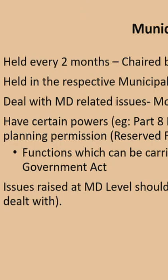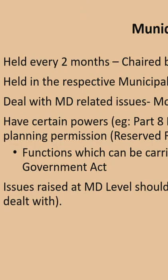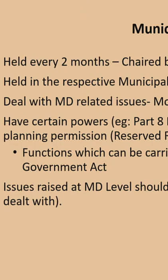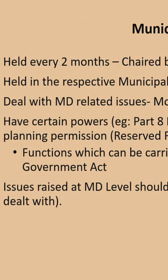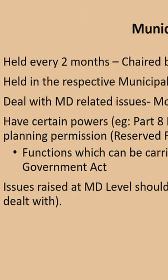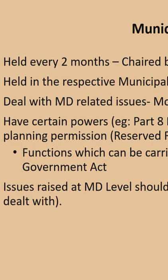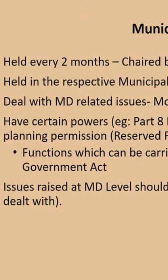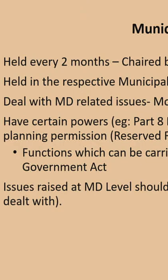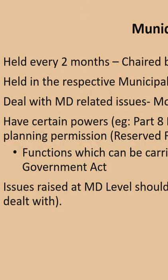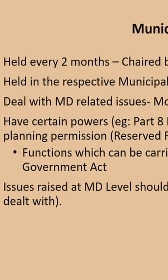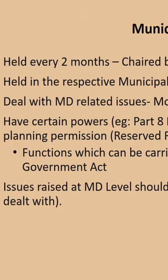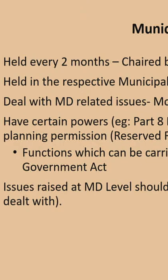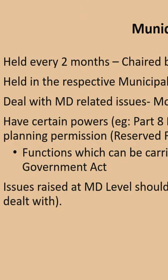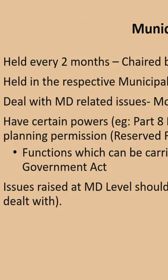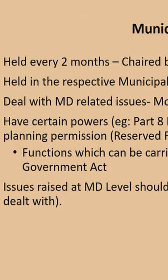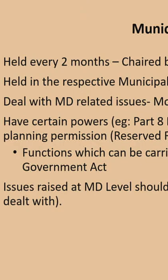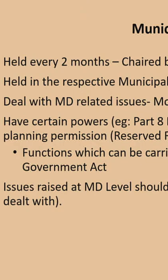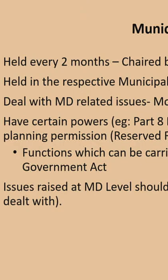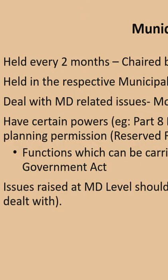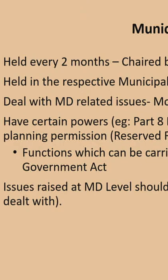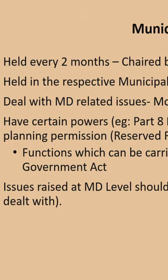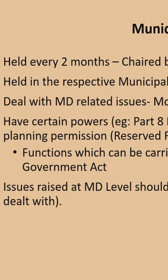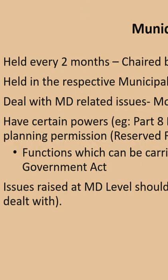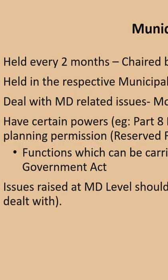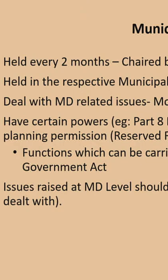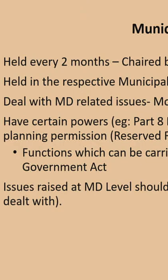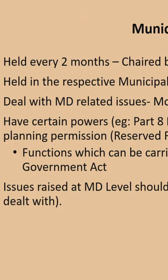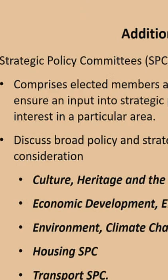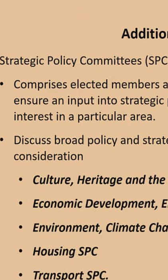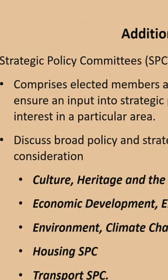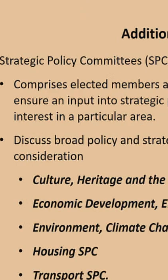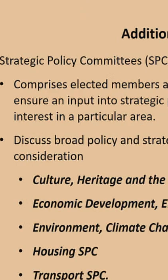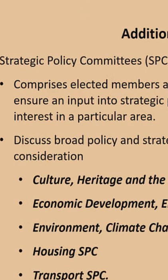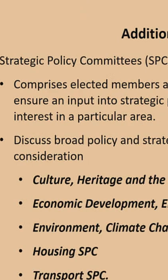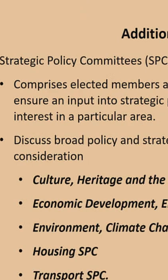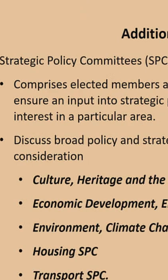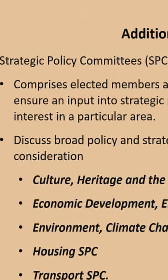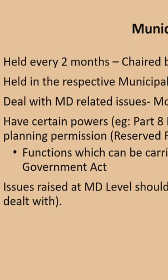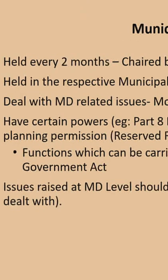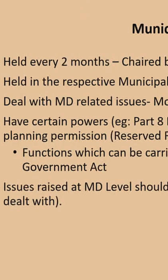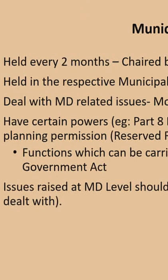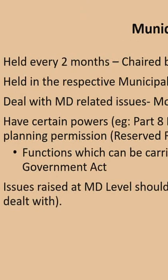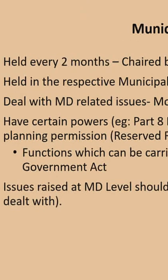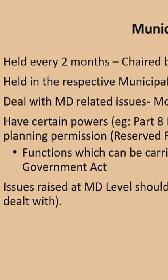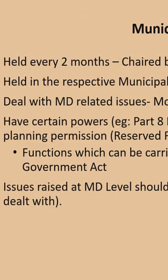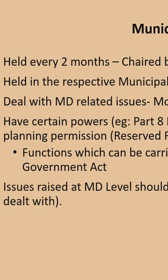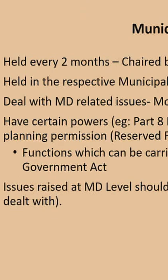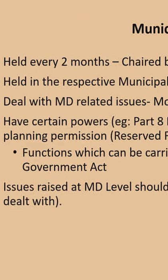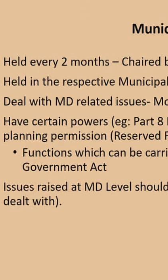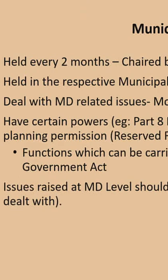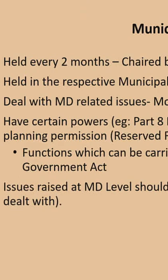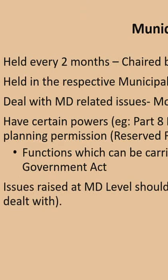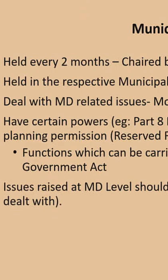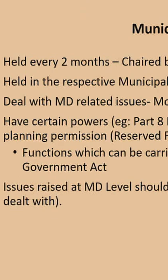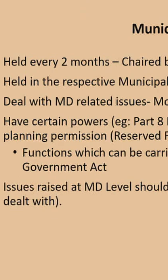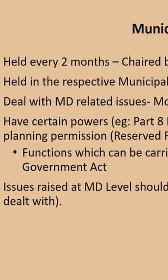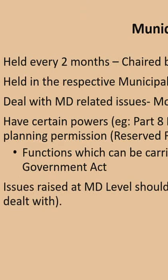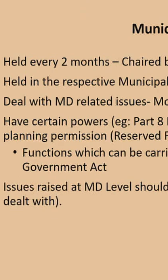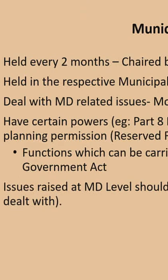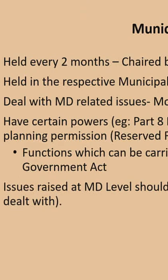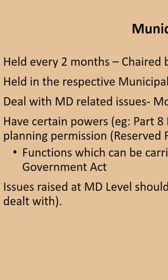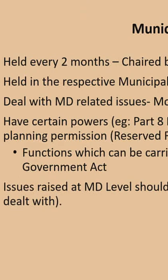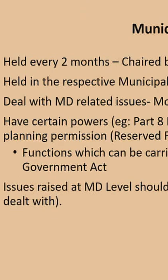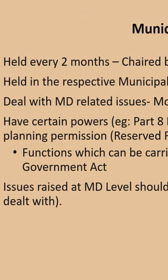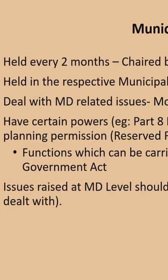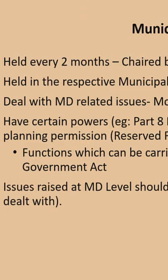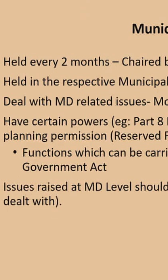been elected to. They have certain powers, such as Part A planning permissions, again, reserve function. And there is a list of